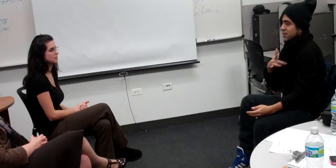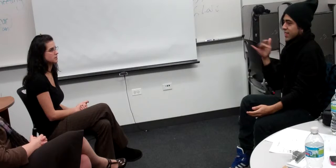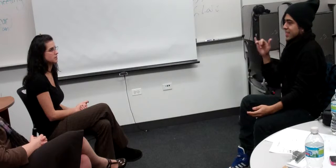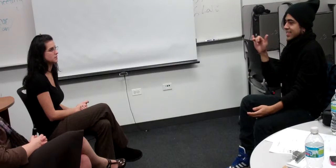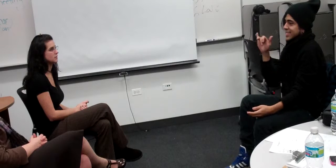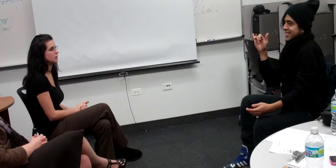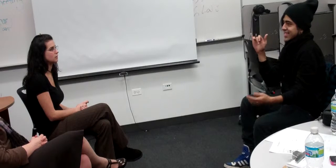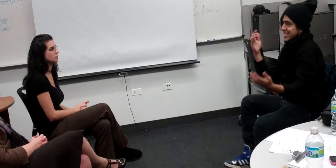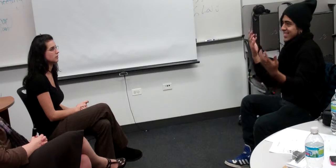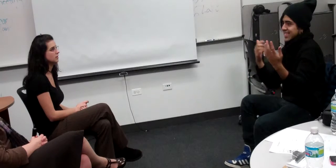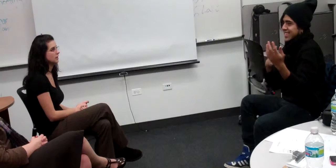was absolutely horrible. I